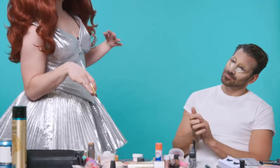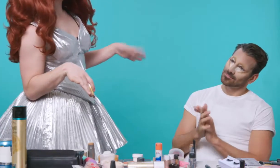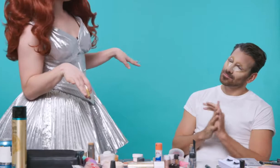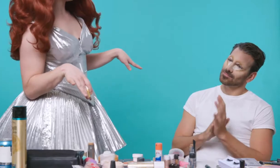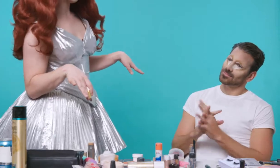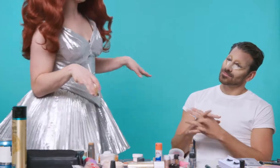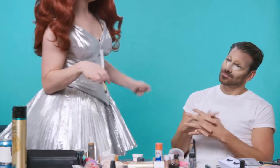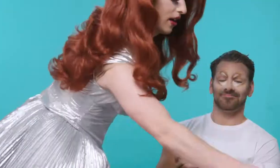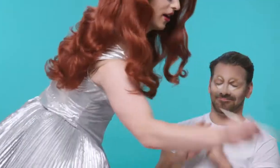doing a great job.